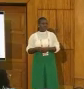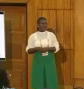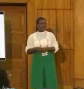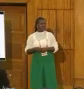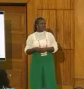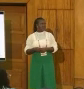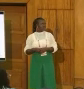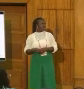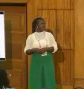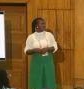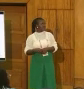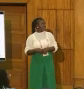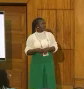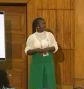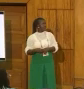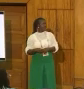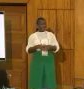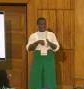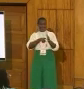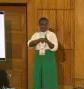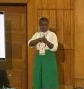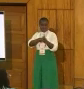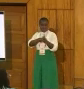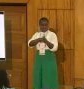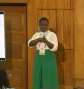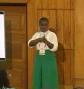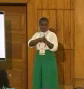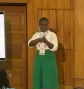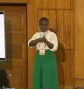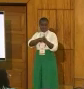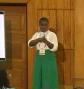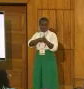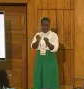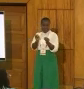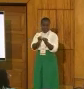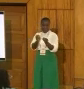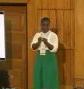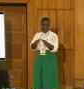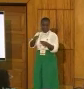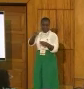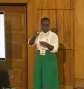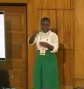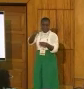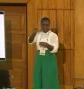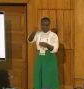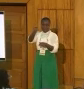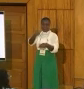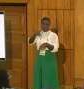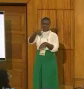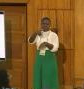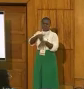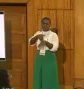Conclusion and call to action. Basically, viral coverage rose from 67 to 95%, and at some point during our data analysis, it peaked